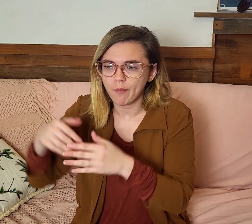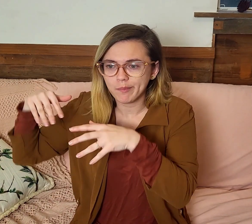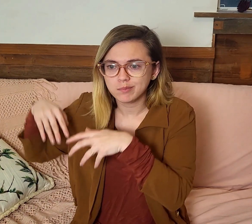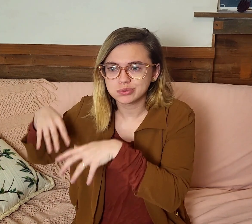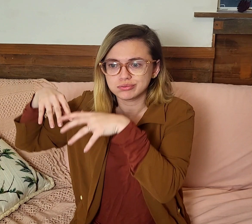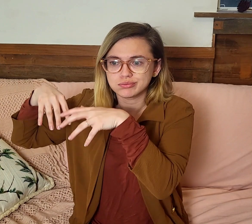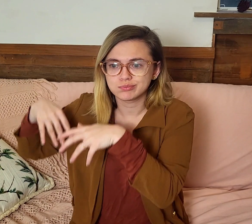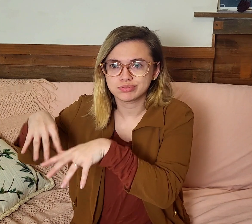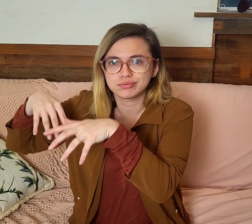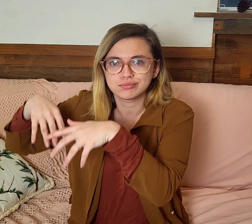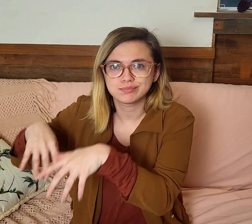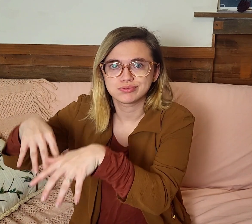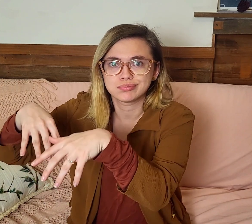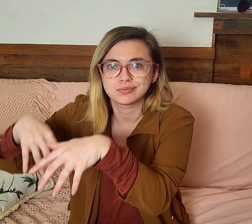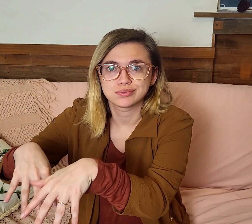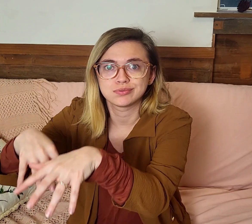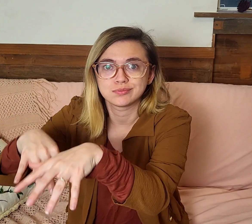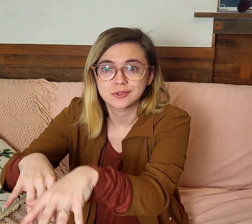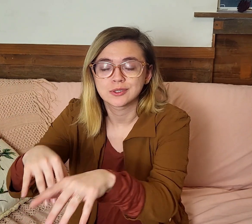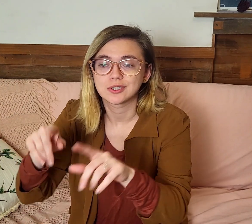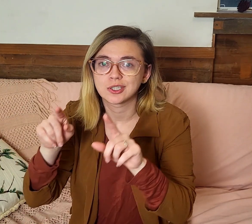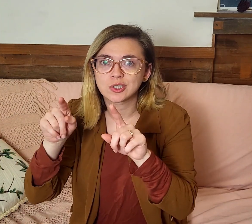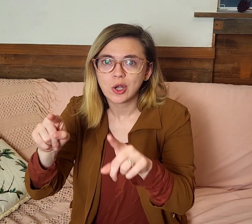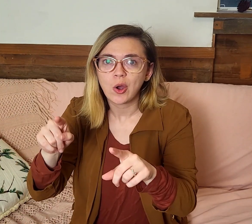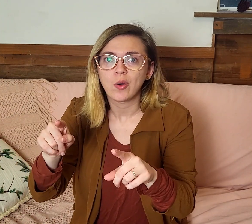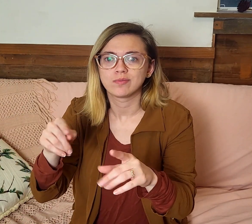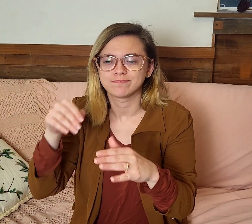the ark to enter in.